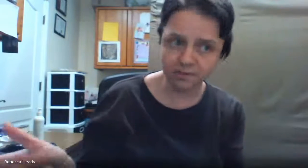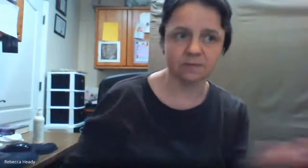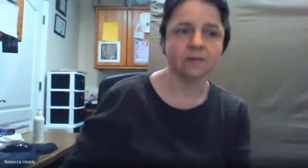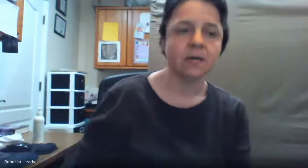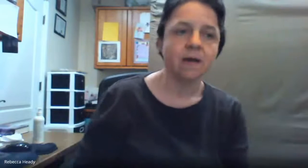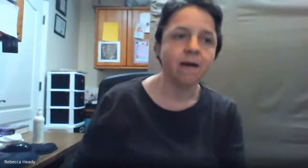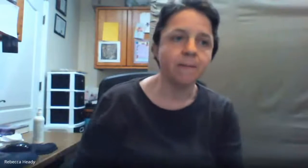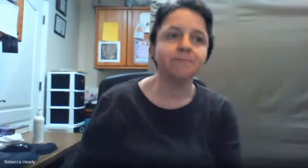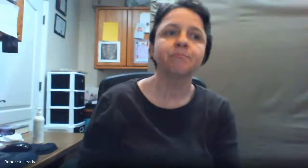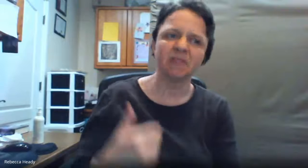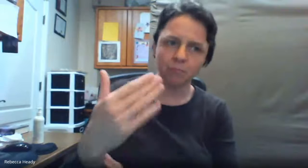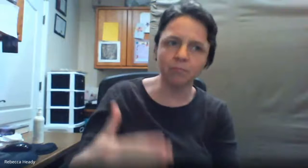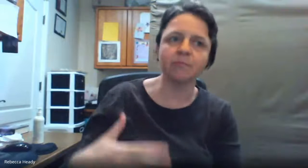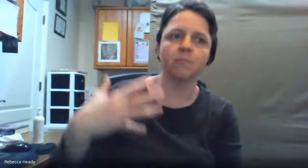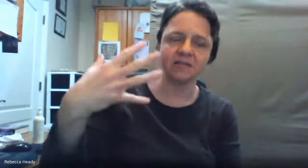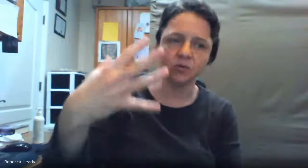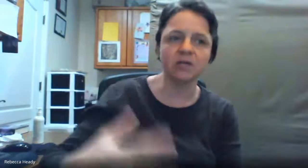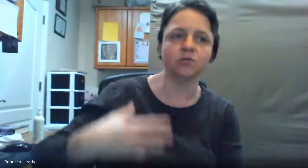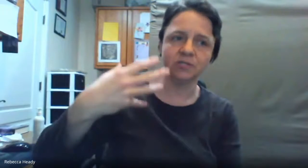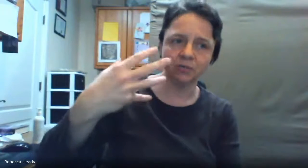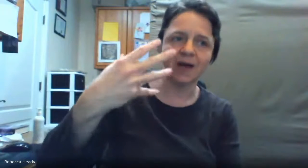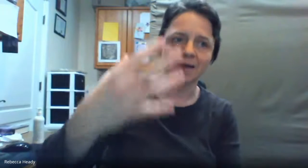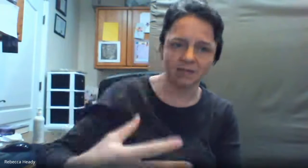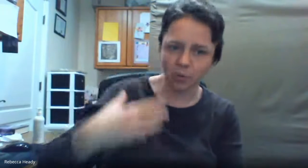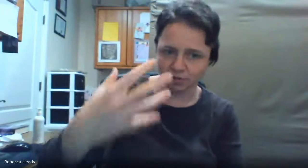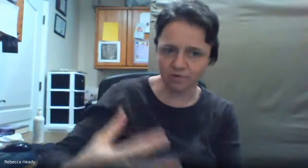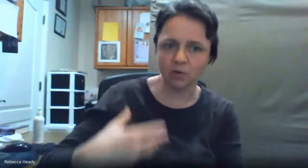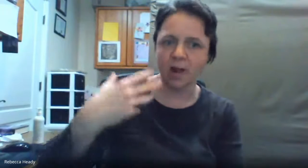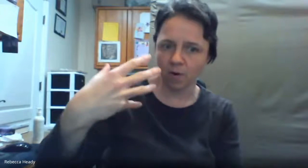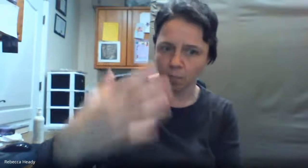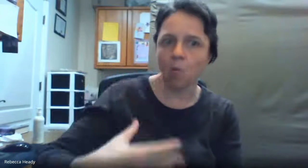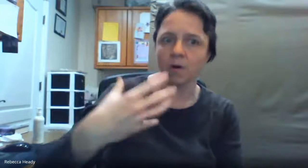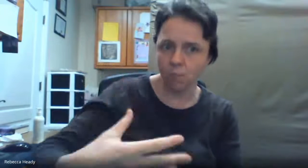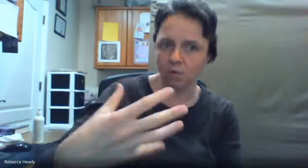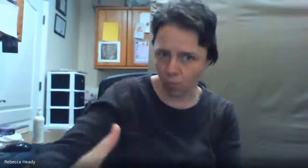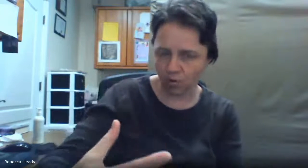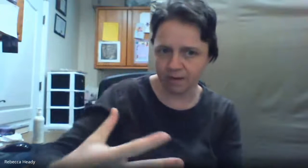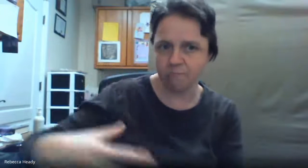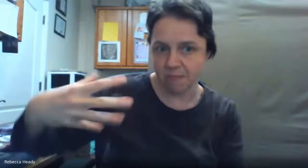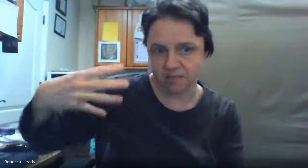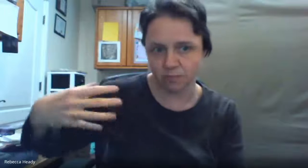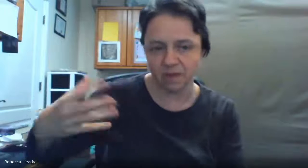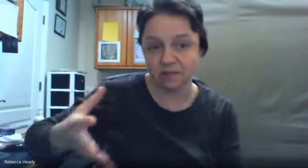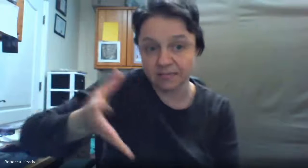words. But as you get used to that exposure of the grammar more and more and more, it makes at least